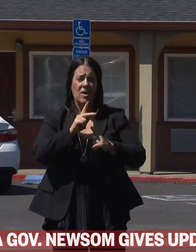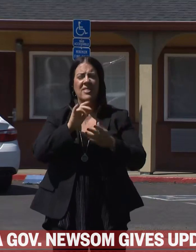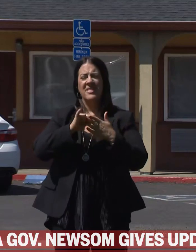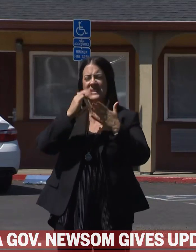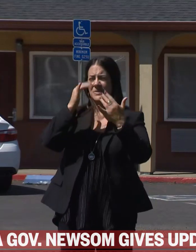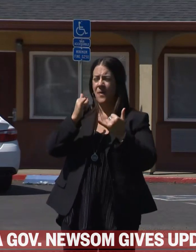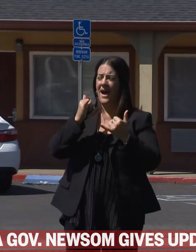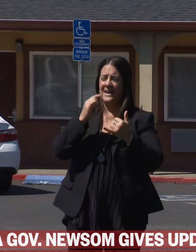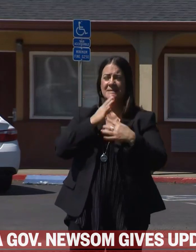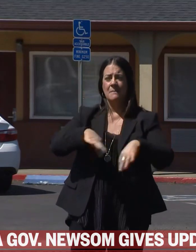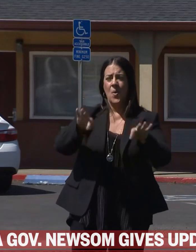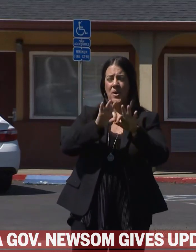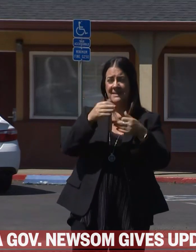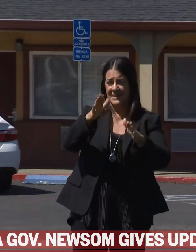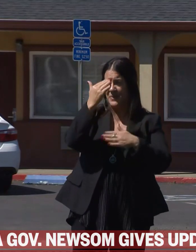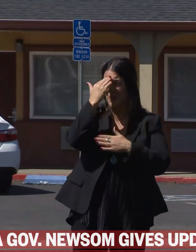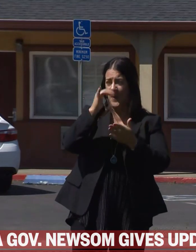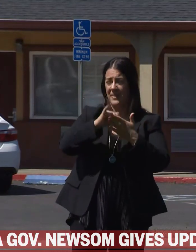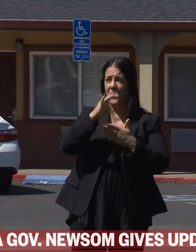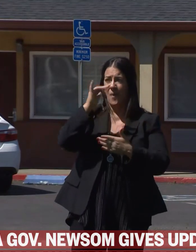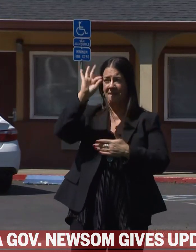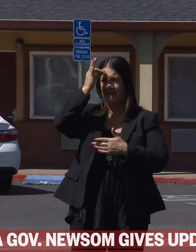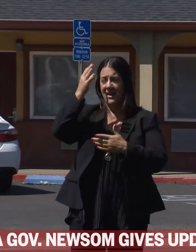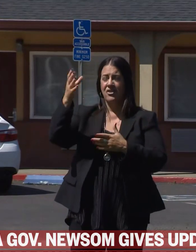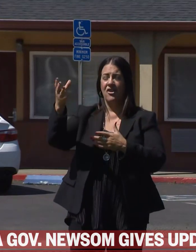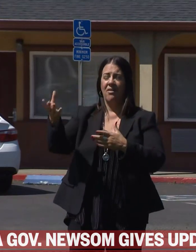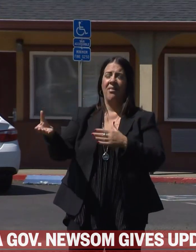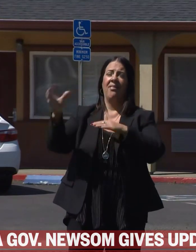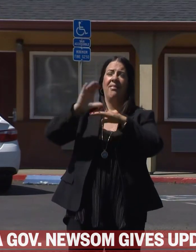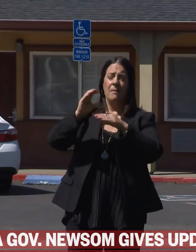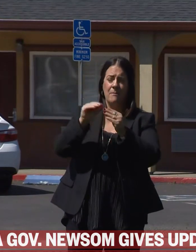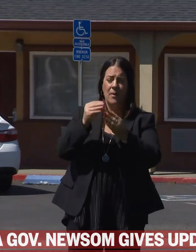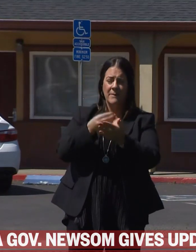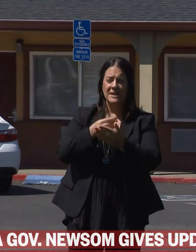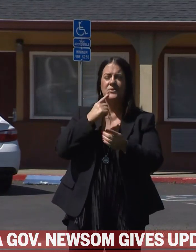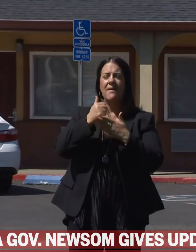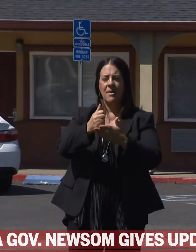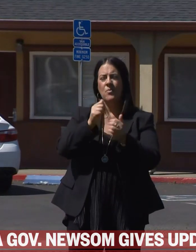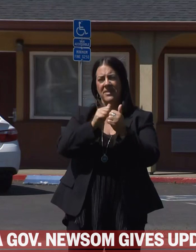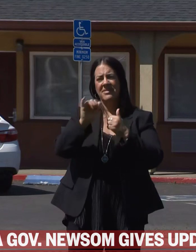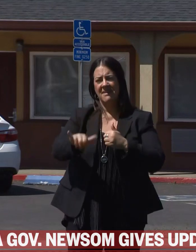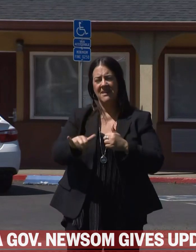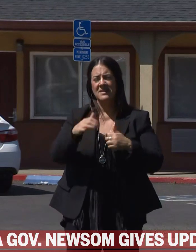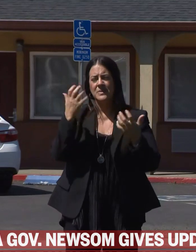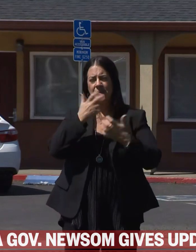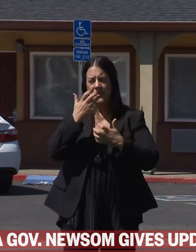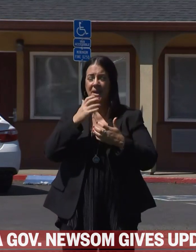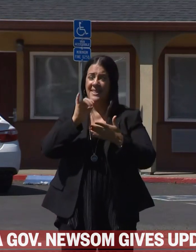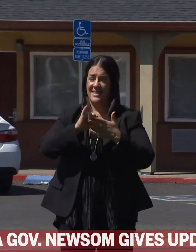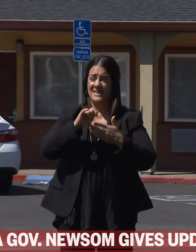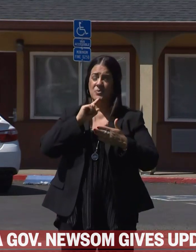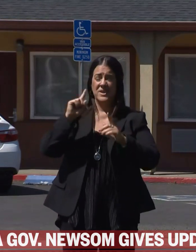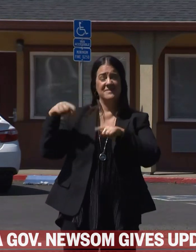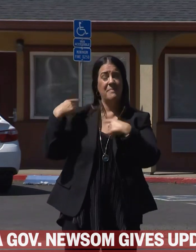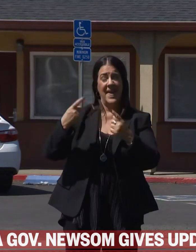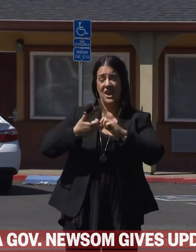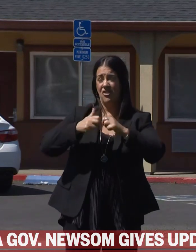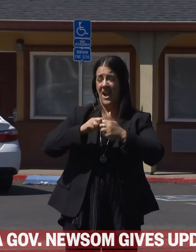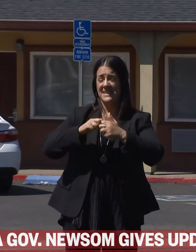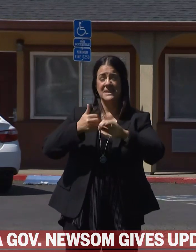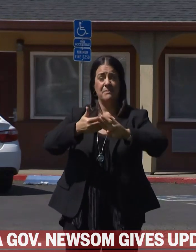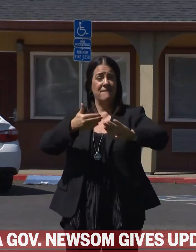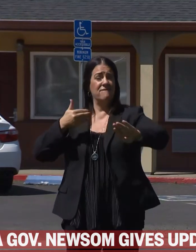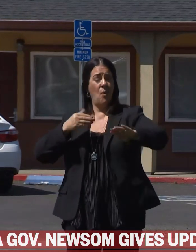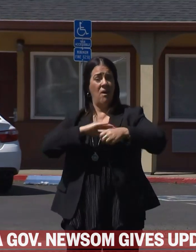them. And I also want folks to know at the county level and the city level, this was the crisis we needed to address before the COVID-19